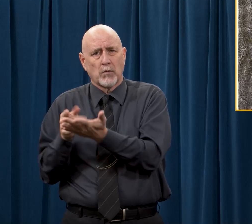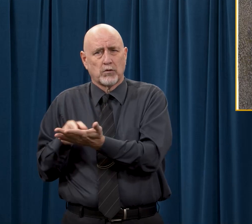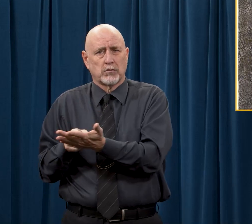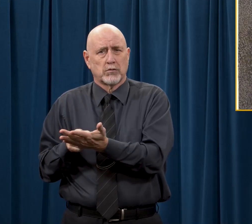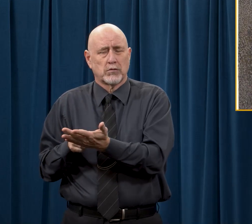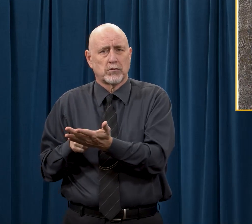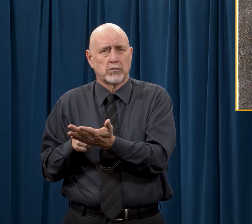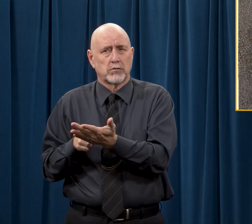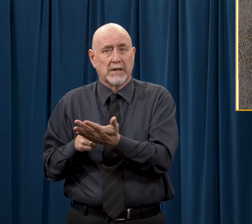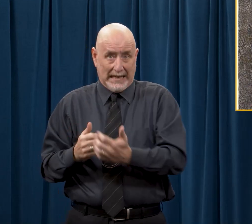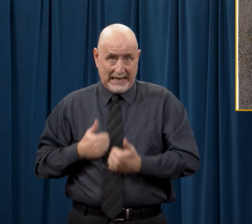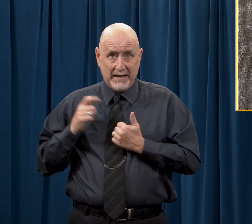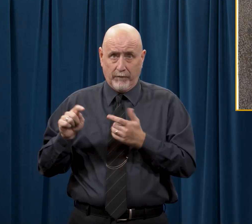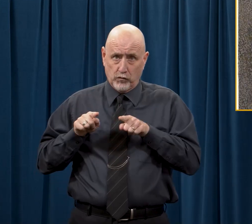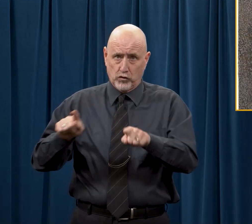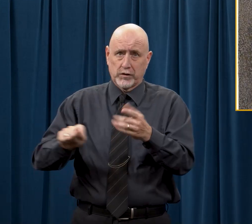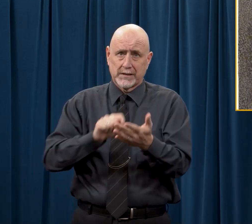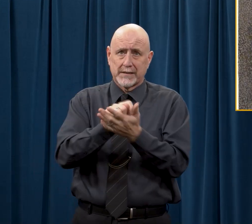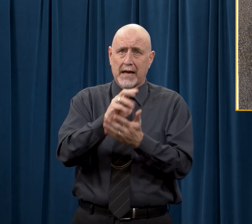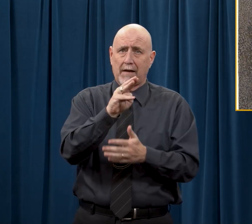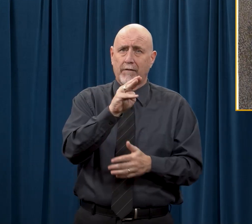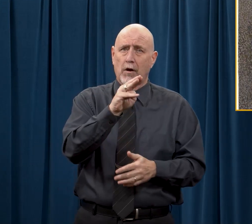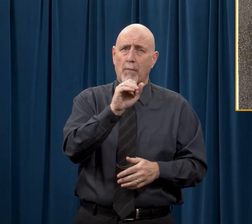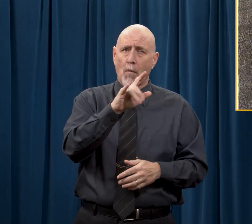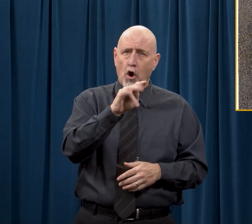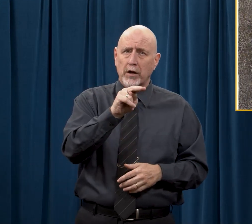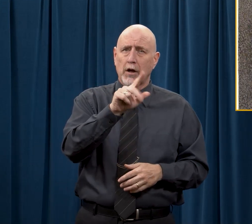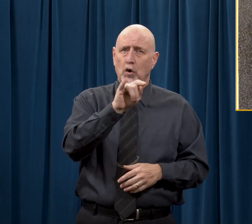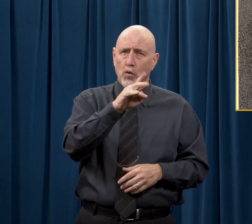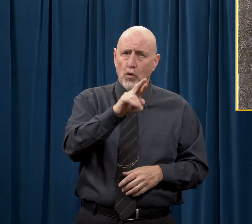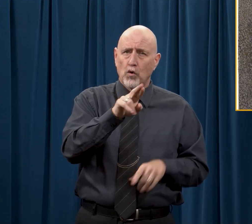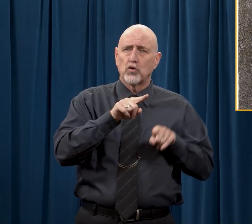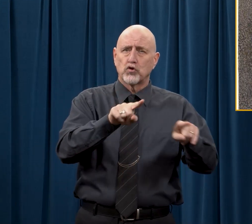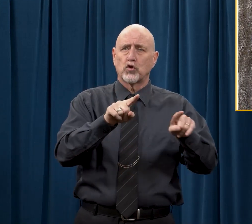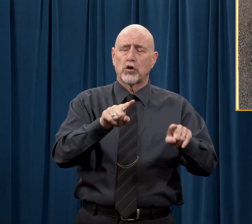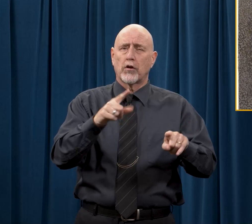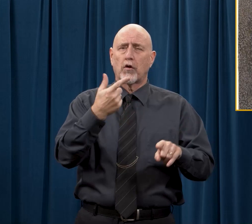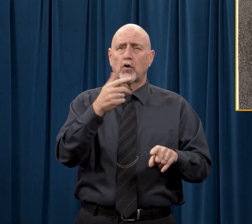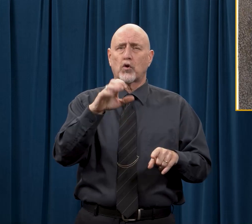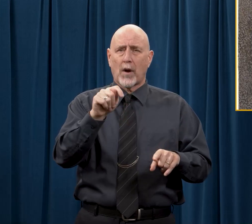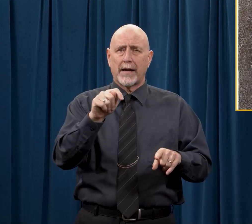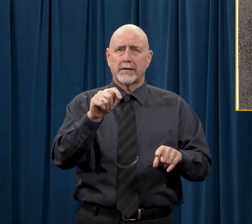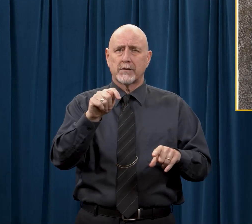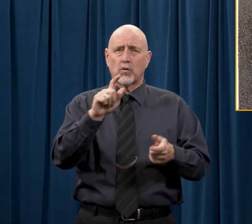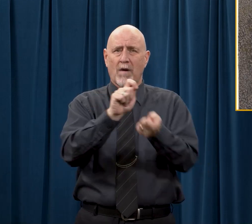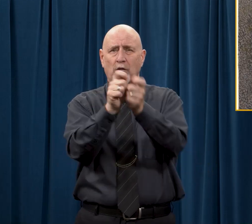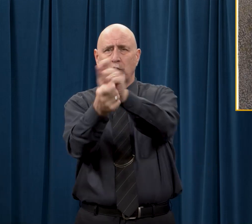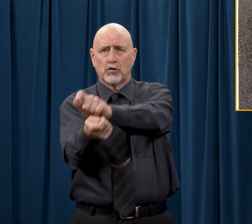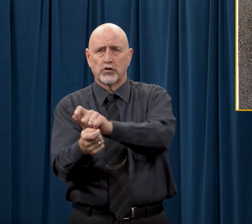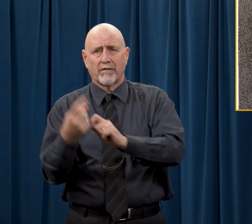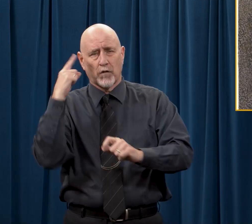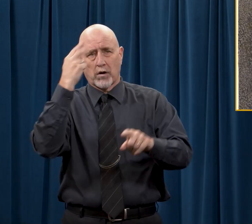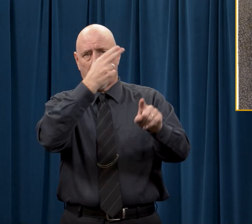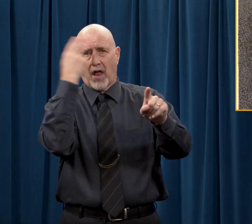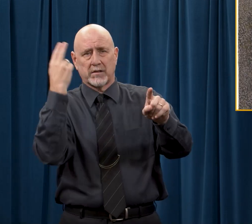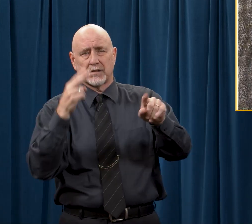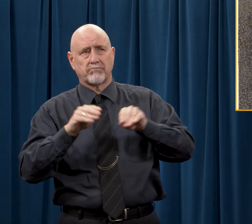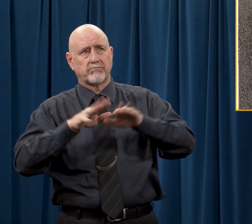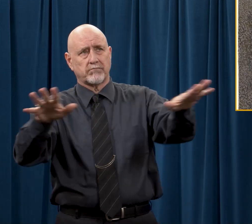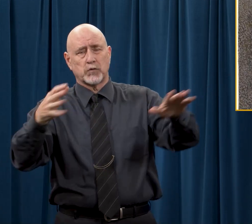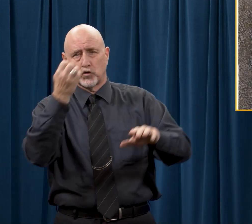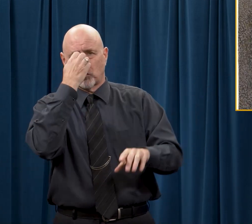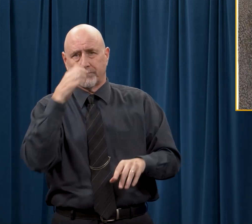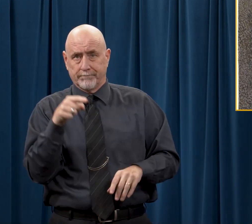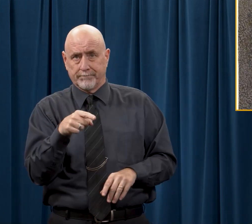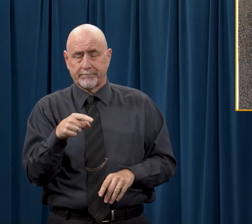translating the Bible. He was living during the time of Martin Luther and the Great Reformation of Catholicism that was taking